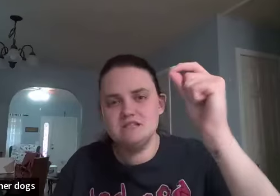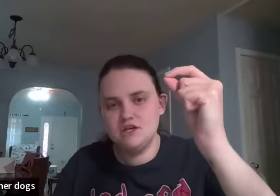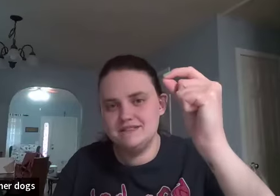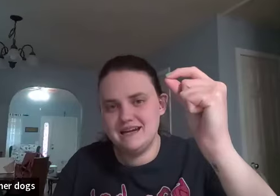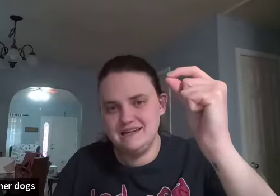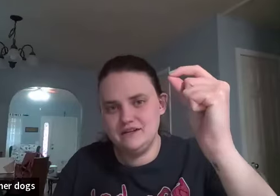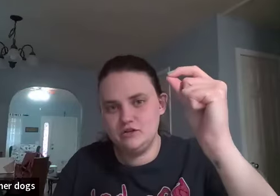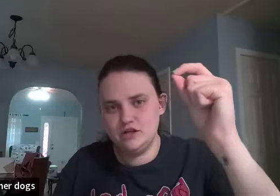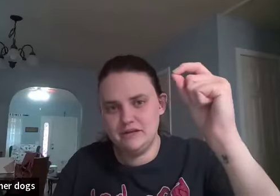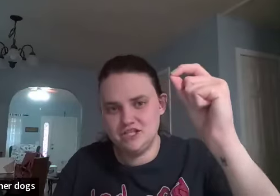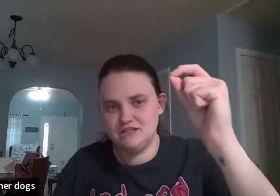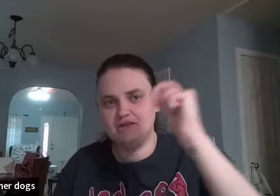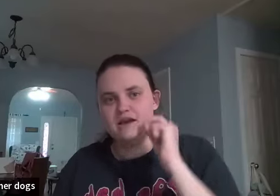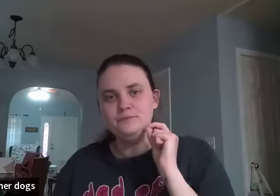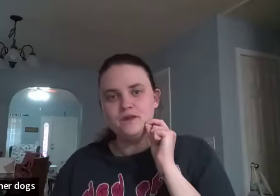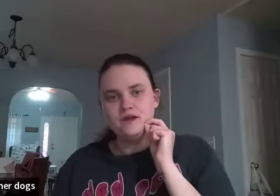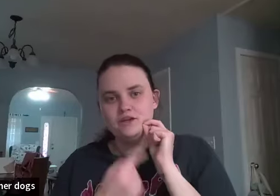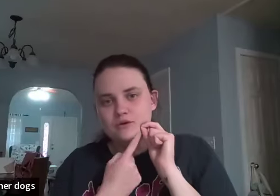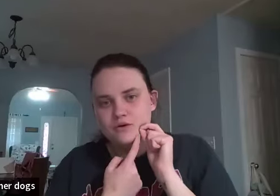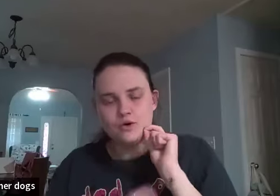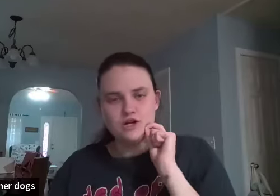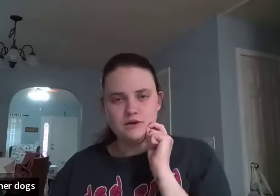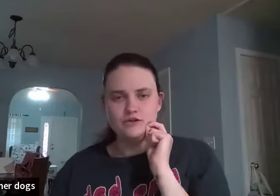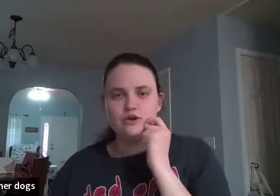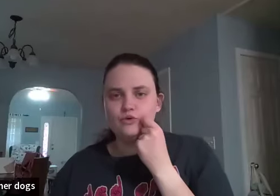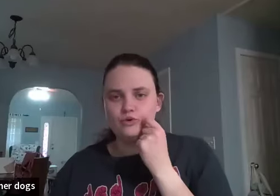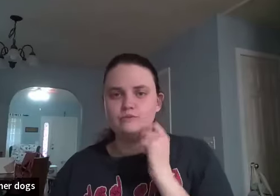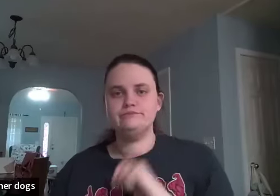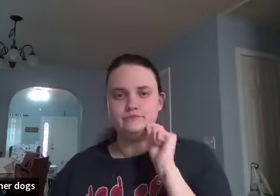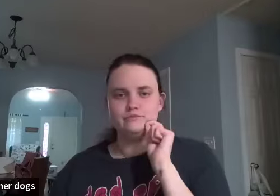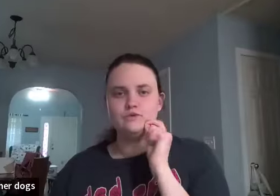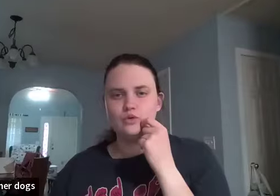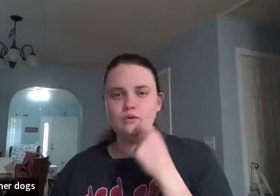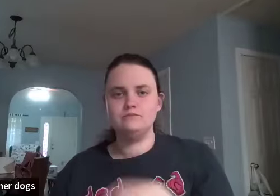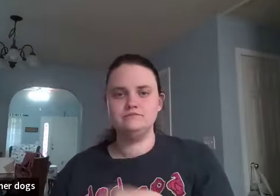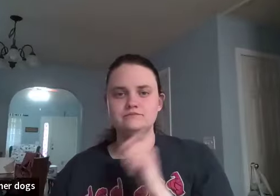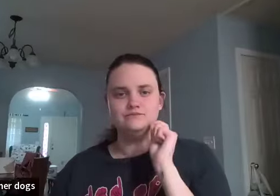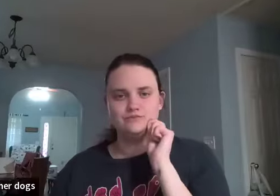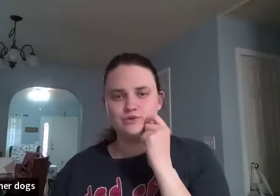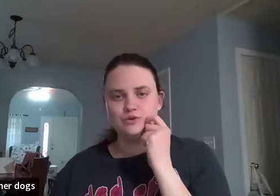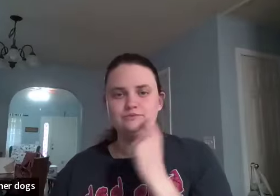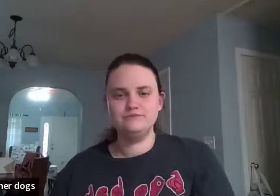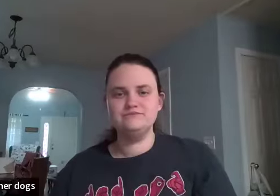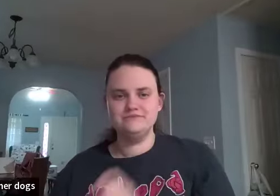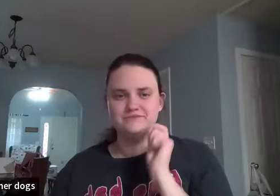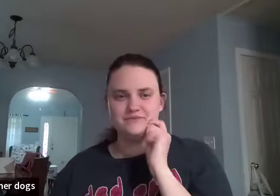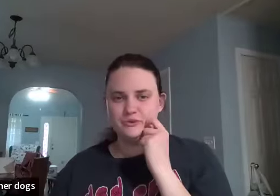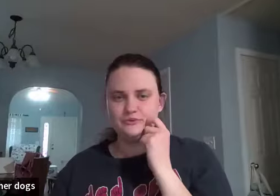almost like you have a tiny little, like you're pinching. Okay. You go at the corner of your mouth and you go cool, cool, cool. Cool.